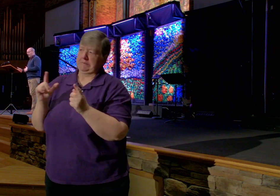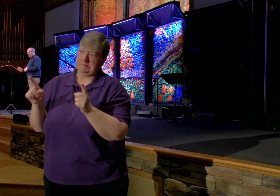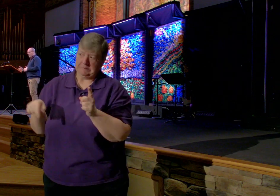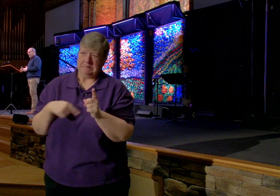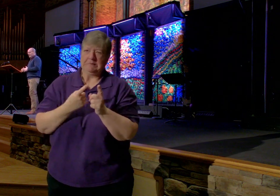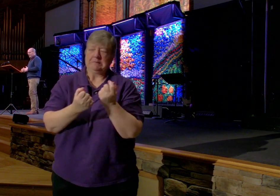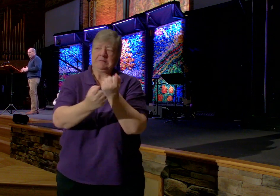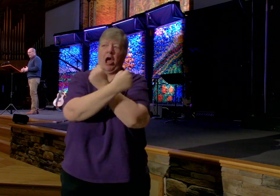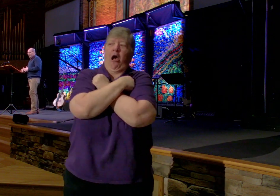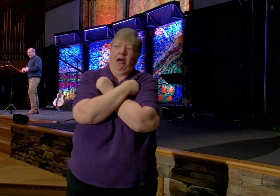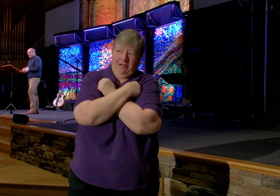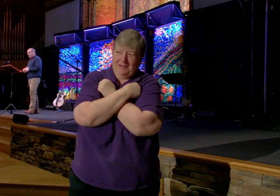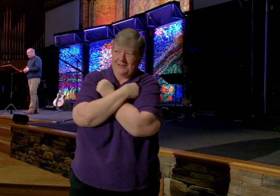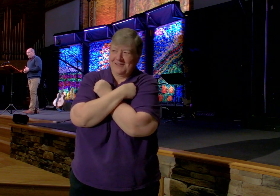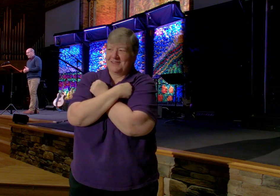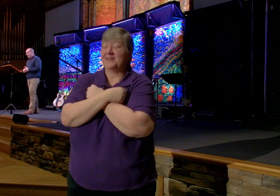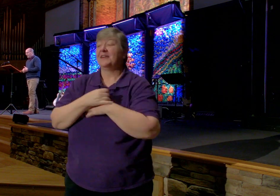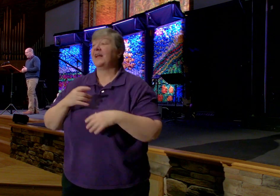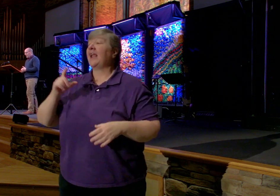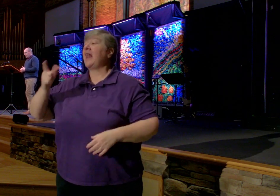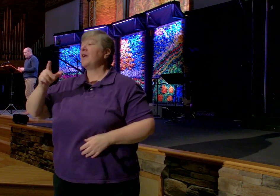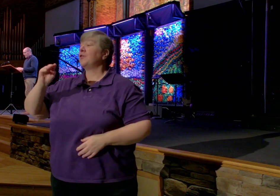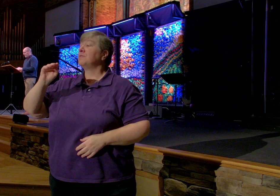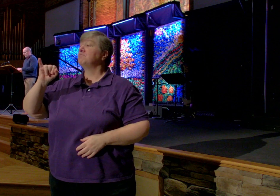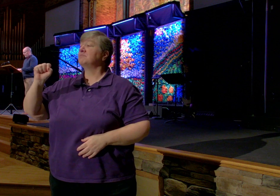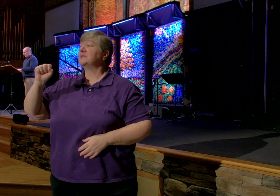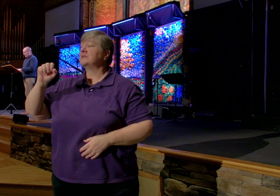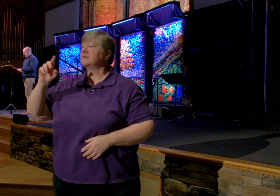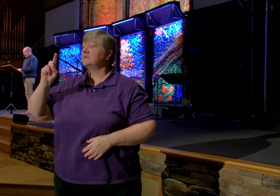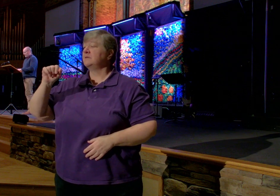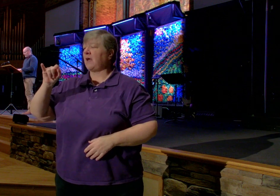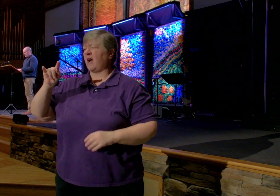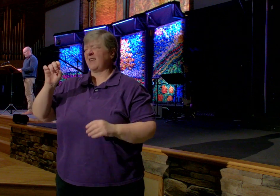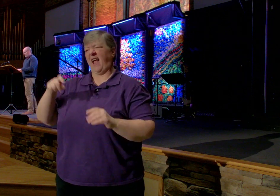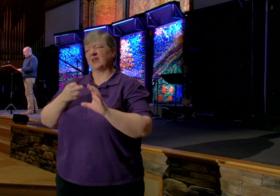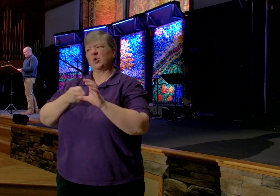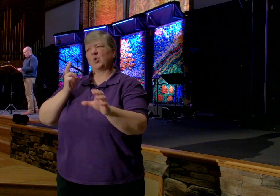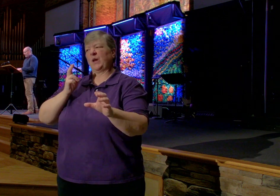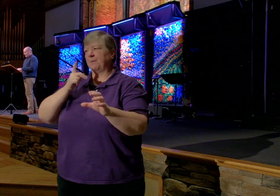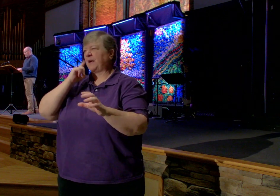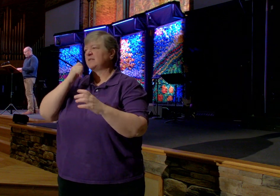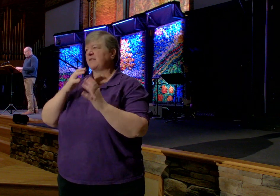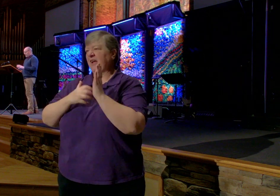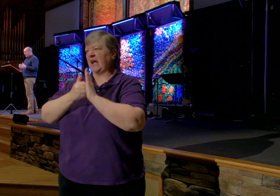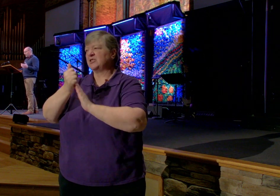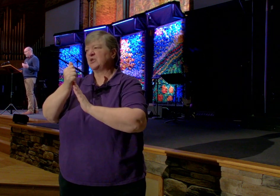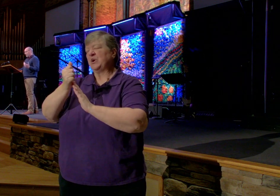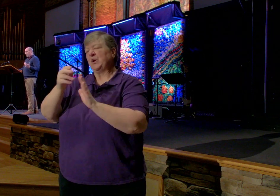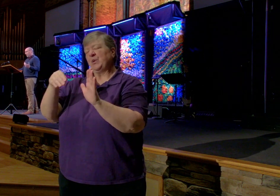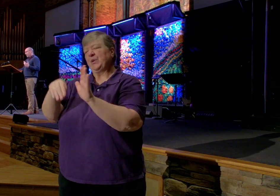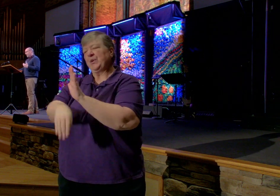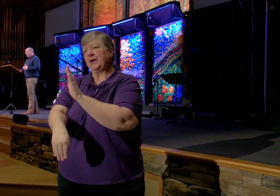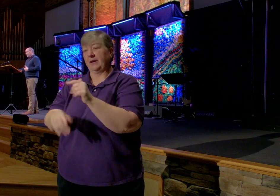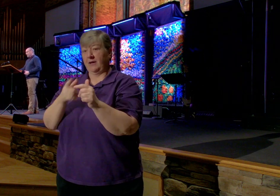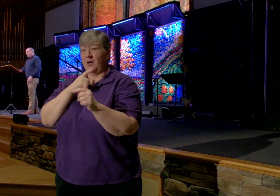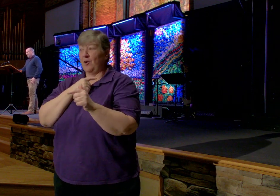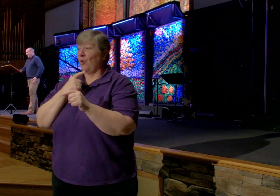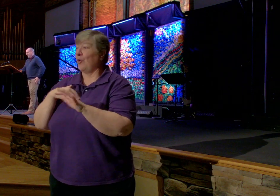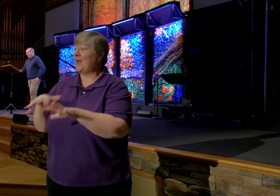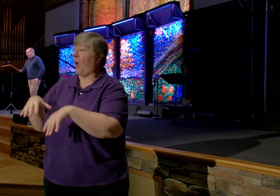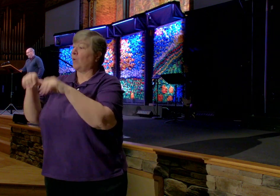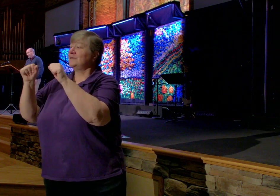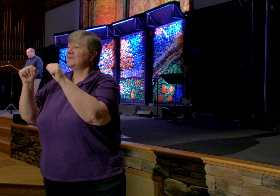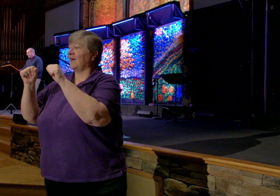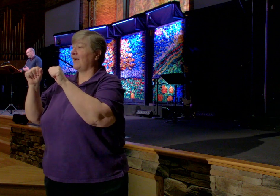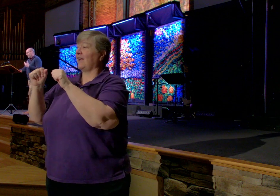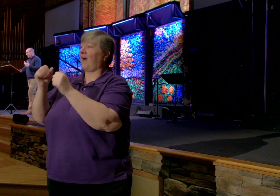other side of the booth to give her a hug. Later, Miss Dottie had to quit her job due to her cancer. Our faith community hosted a We